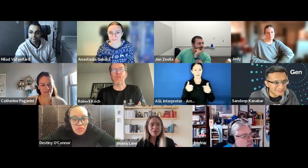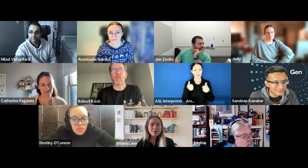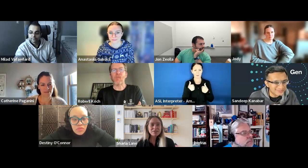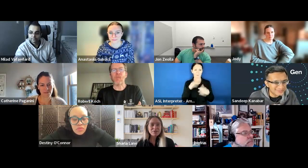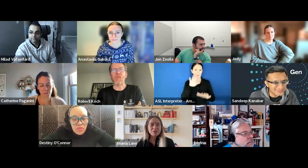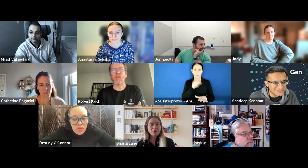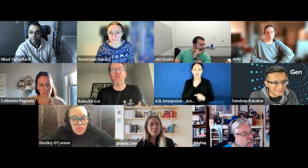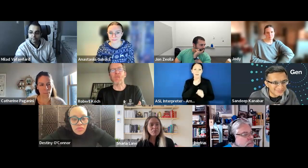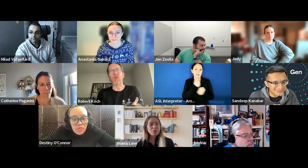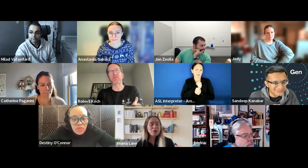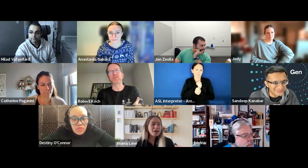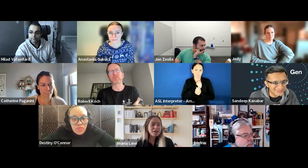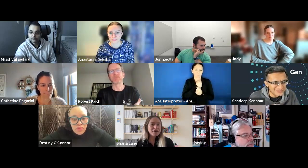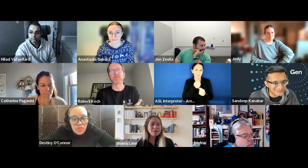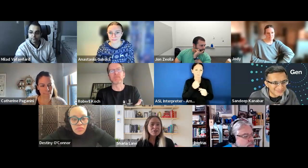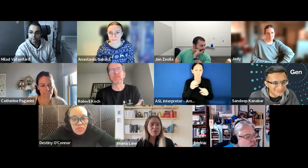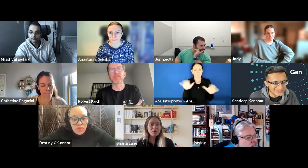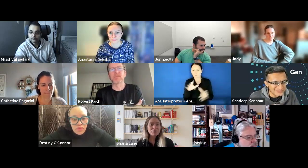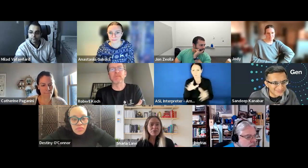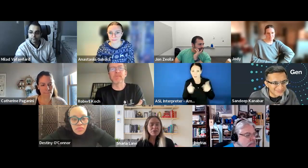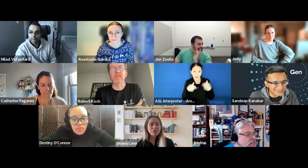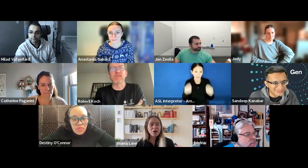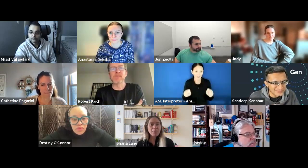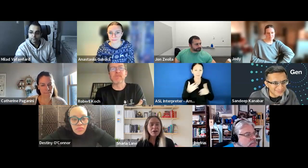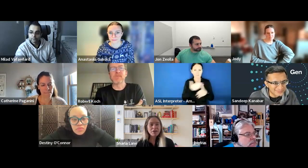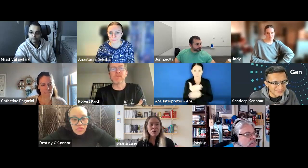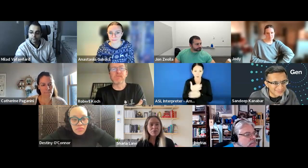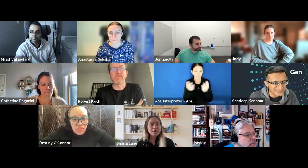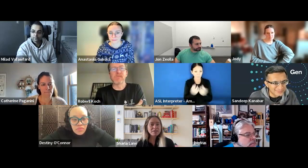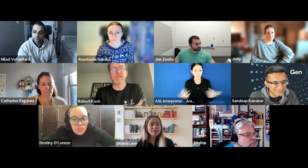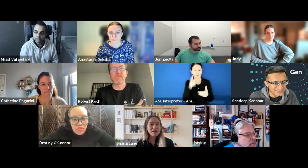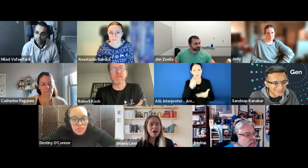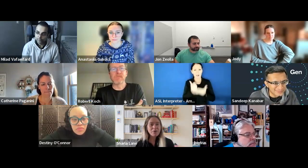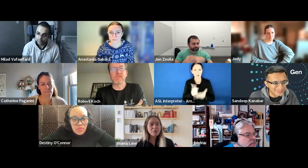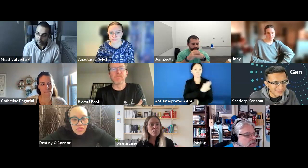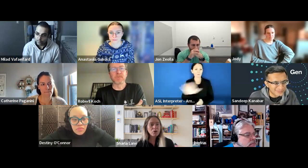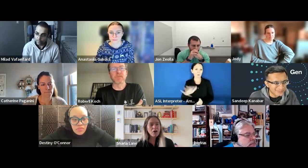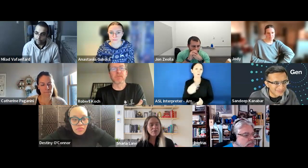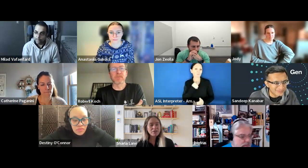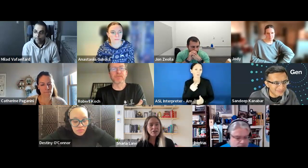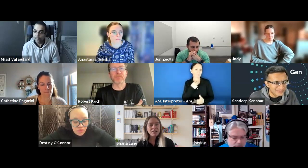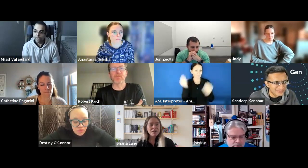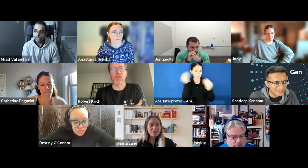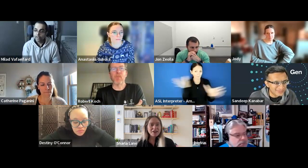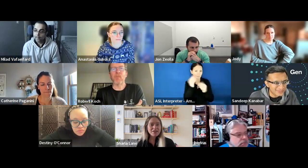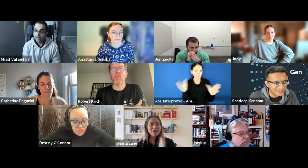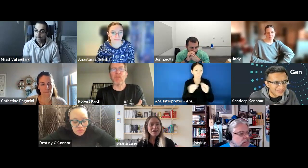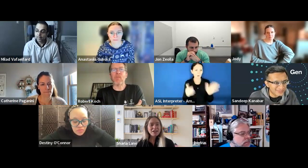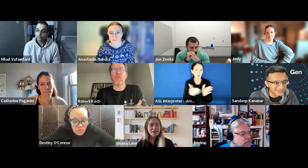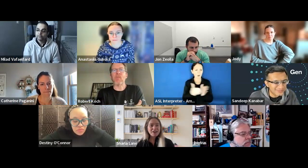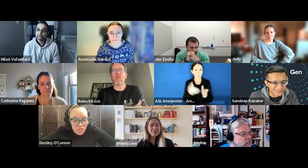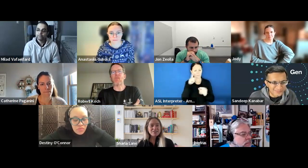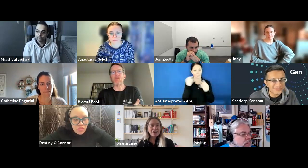nothing more than to do what I can and share my resources to help get your voices out more often in the